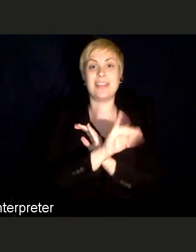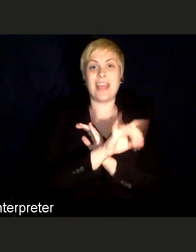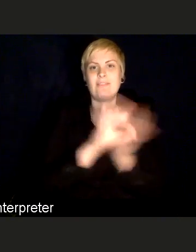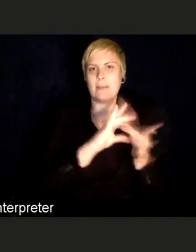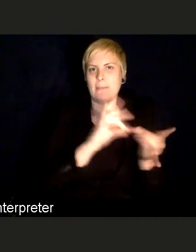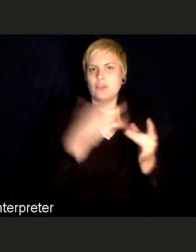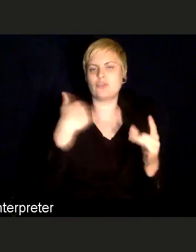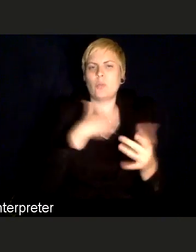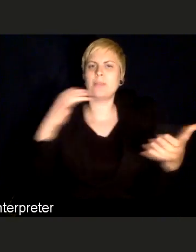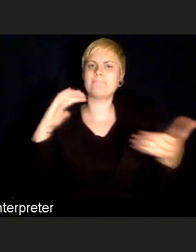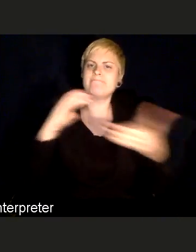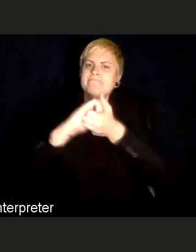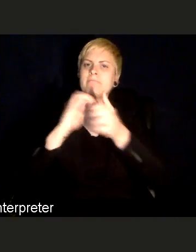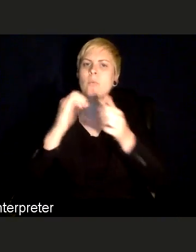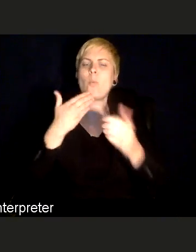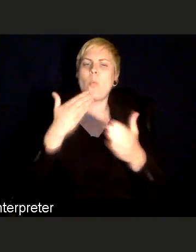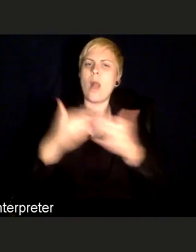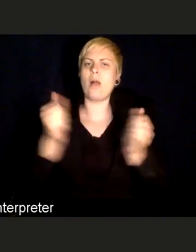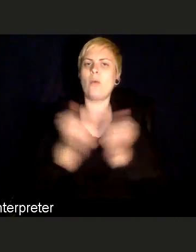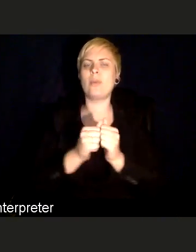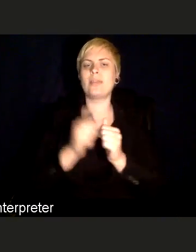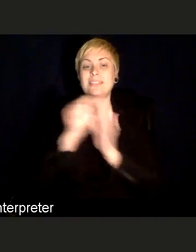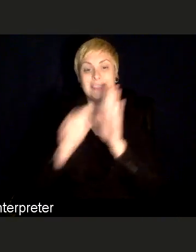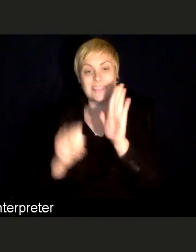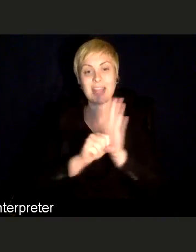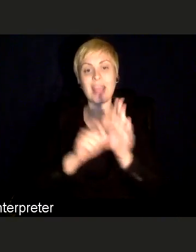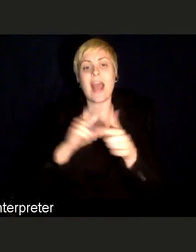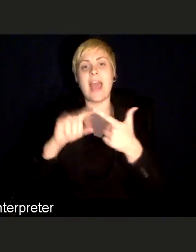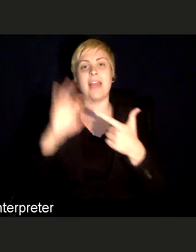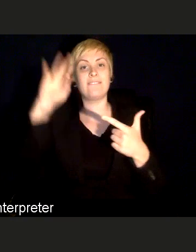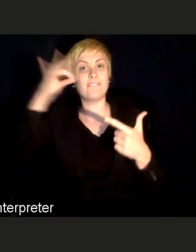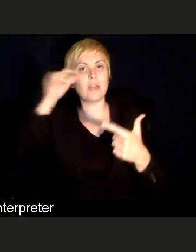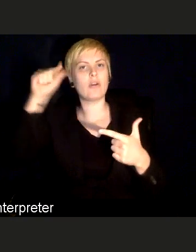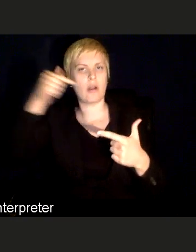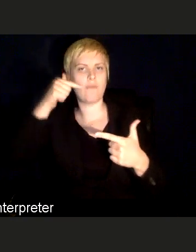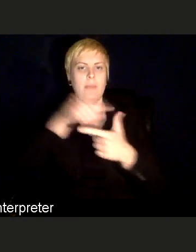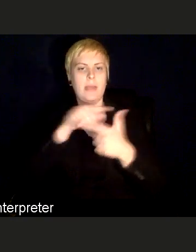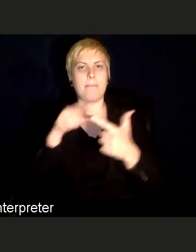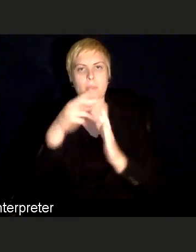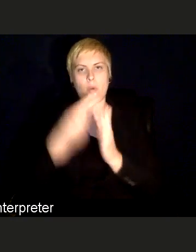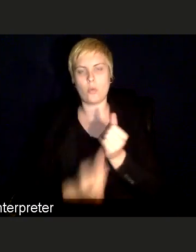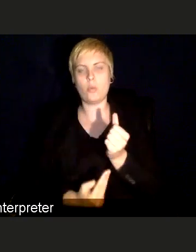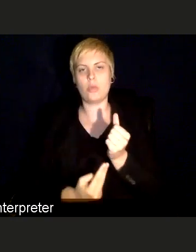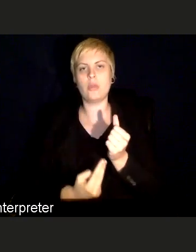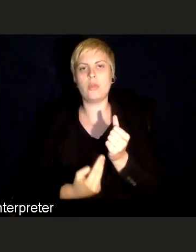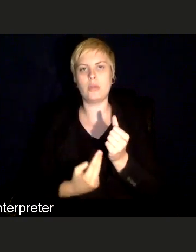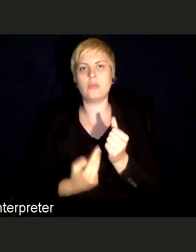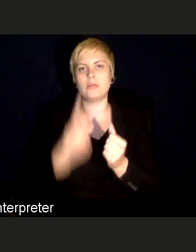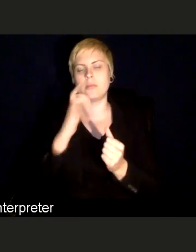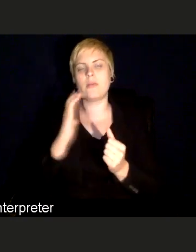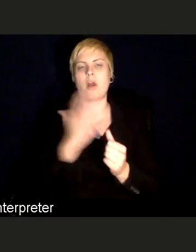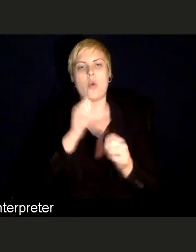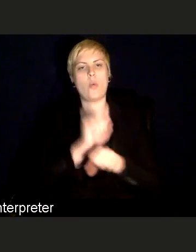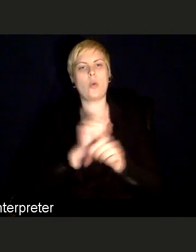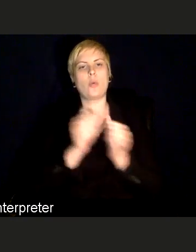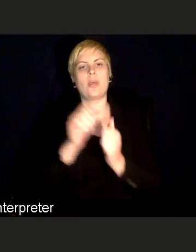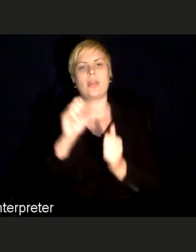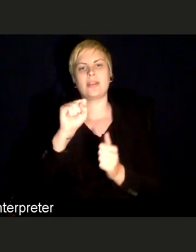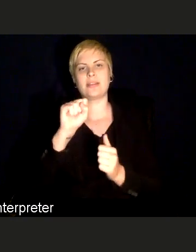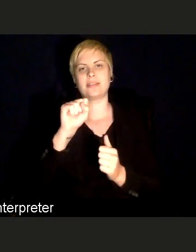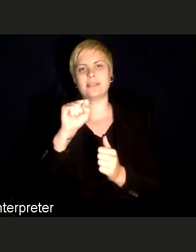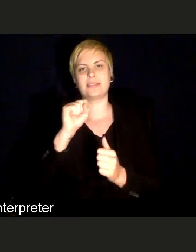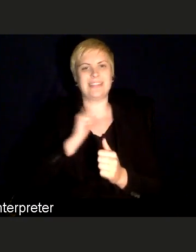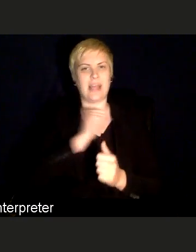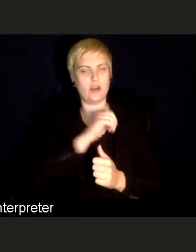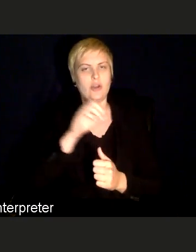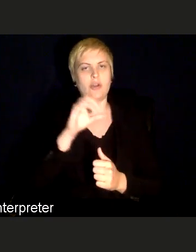state government and our federal government, as a matter of fact, because of our work with Senators Coons, Carper, and